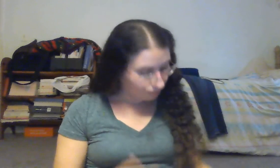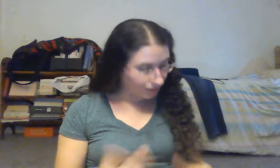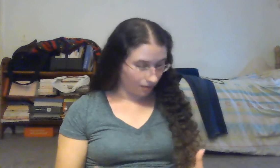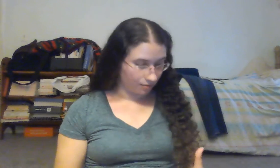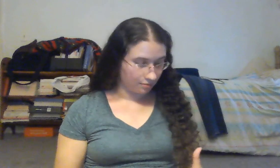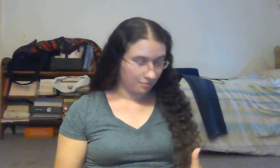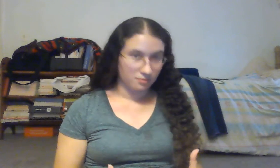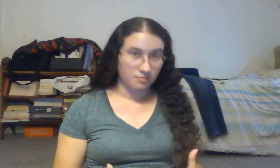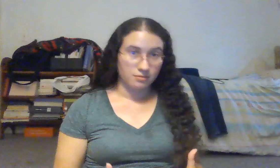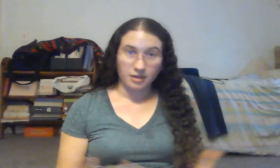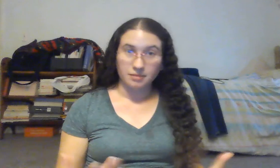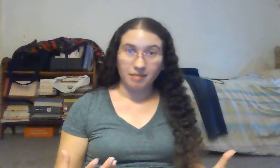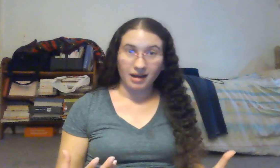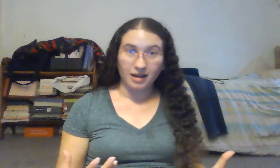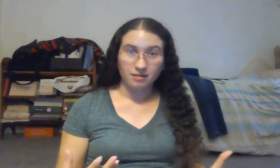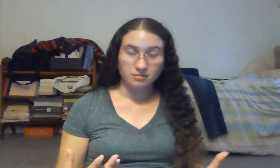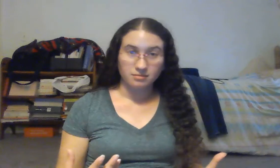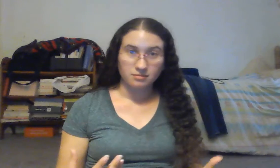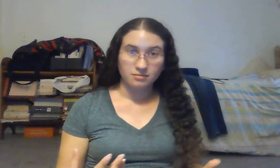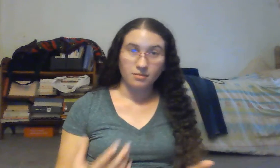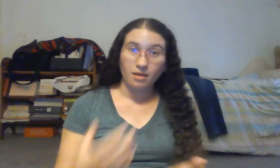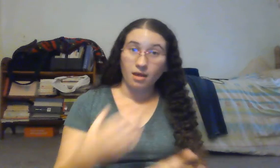me. Right? Bottle.